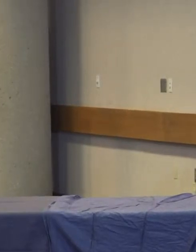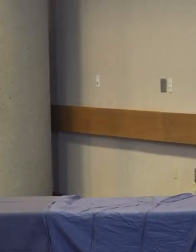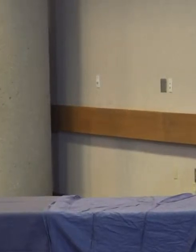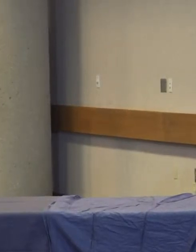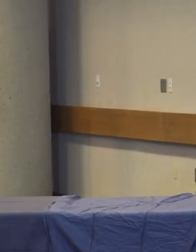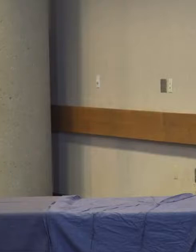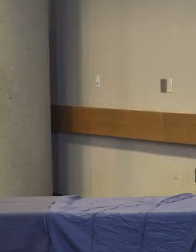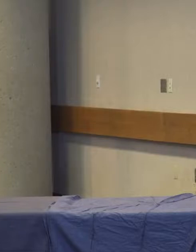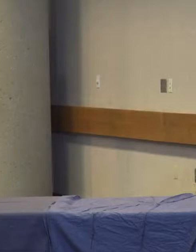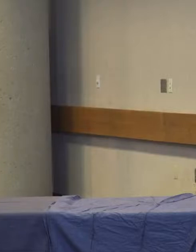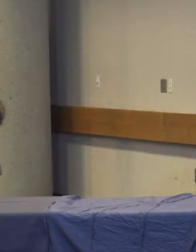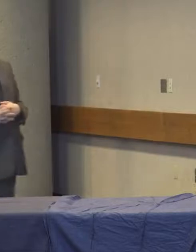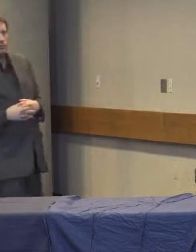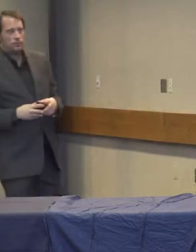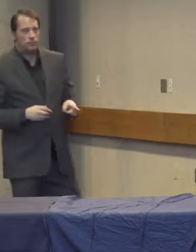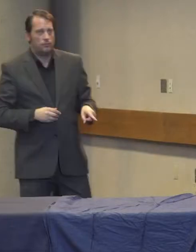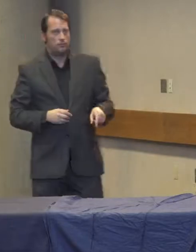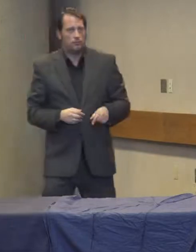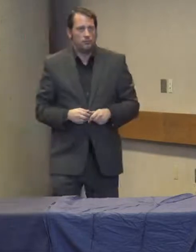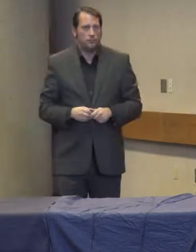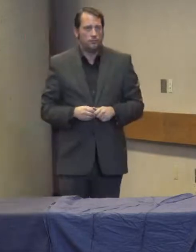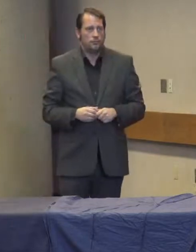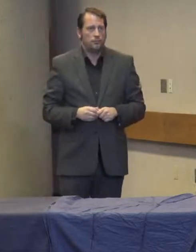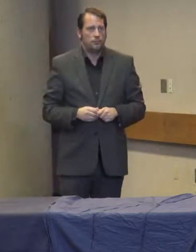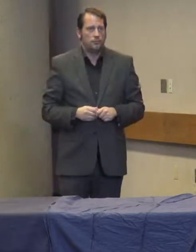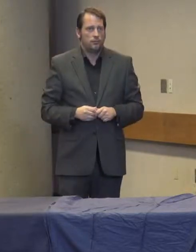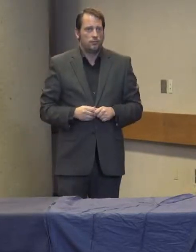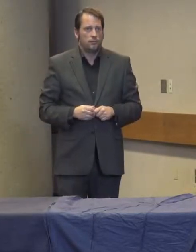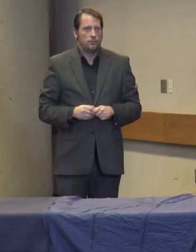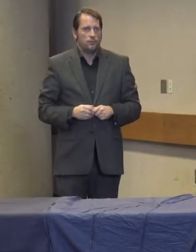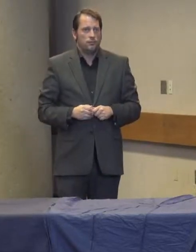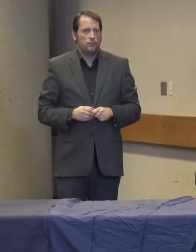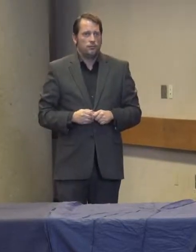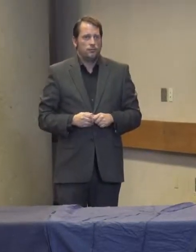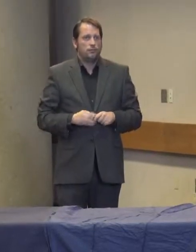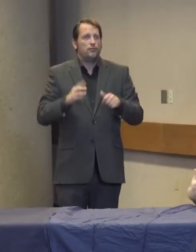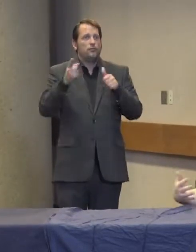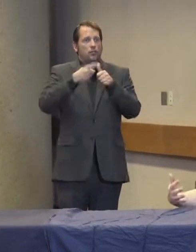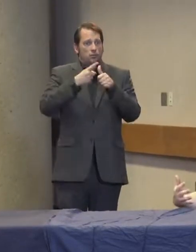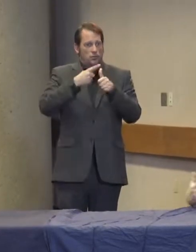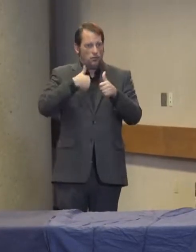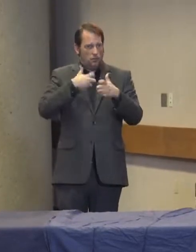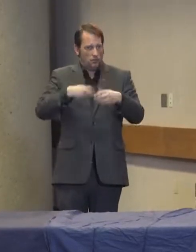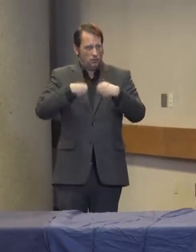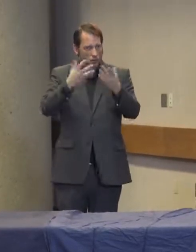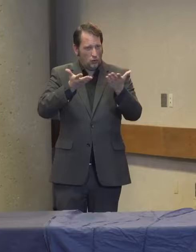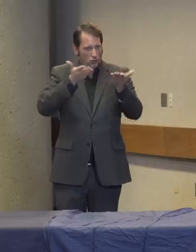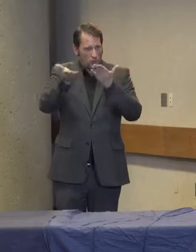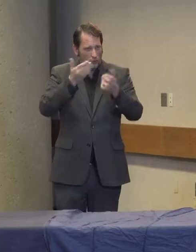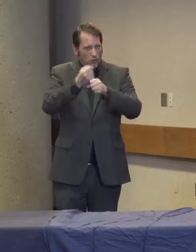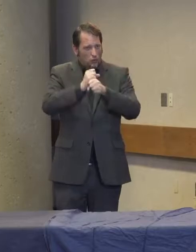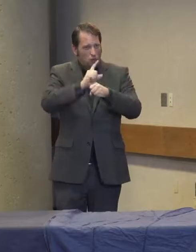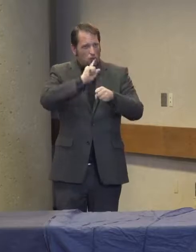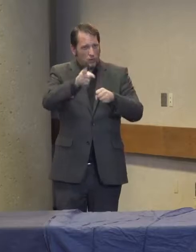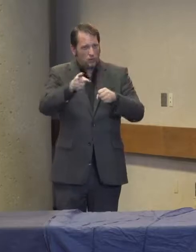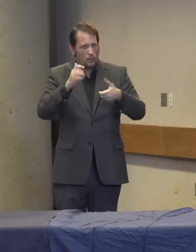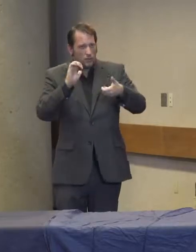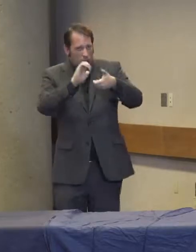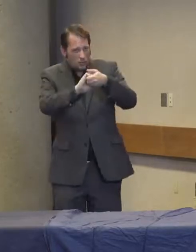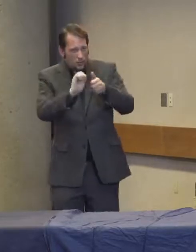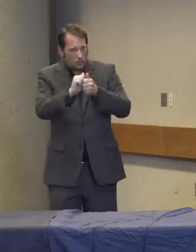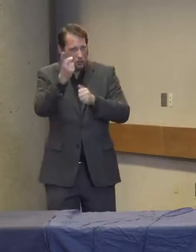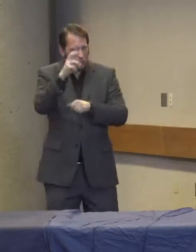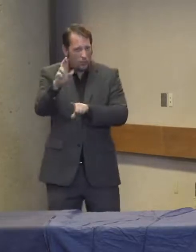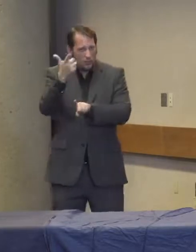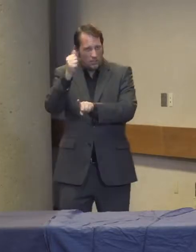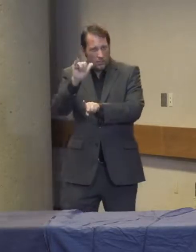go to our occupational medical services, get flagged and pulled off of service, and we work with Dr. Gales and his team to do a contact investigation